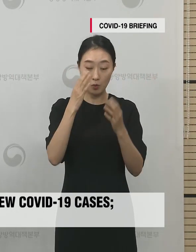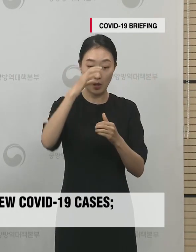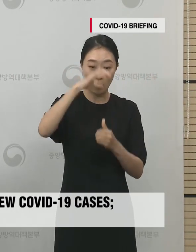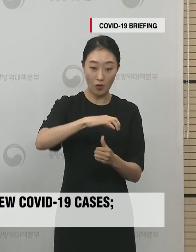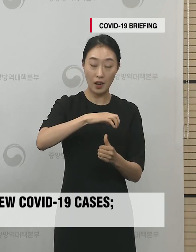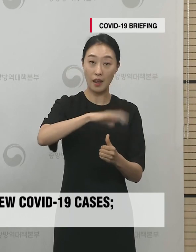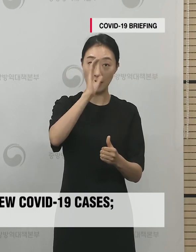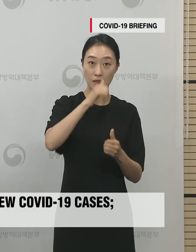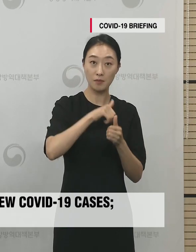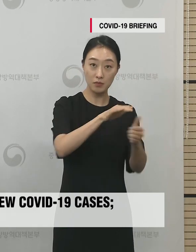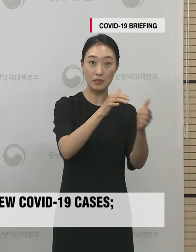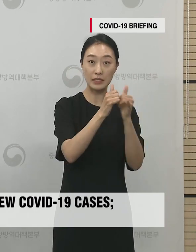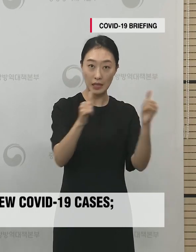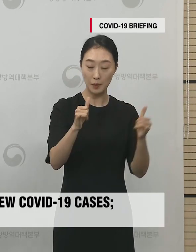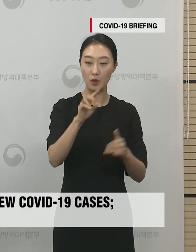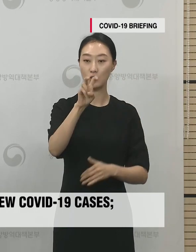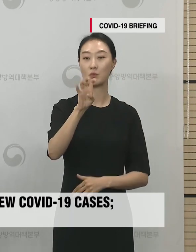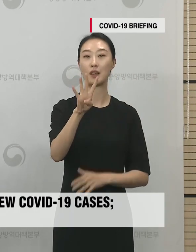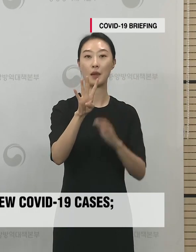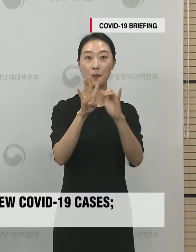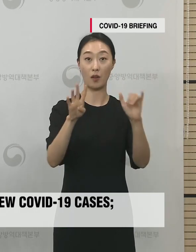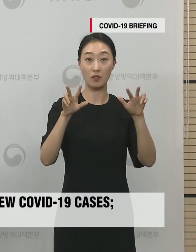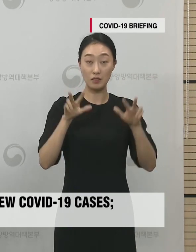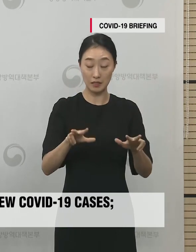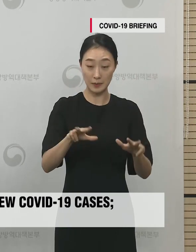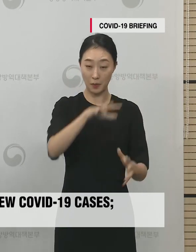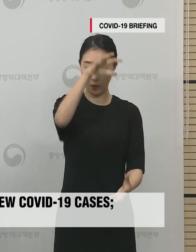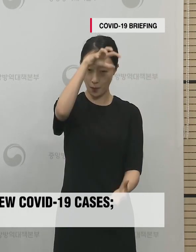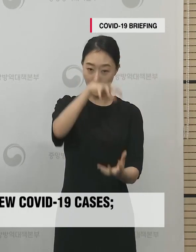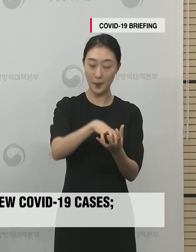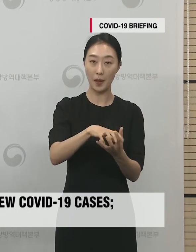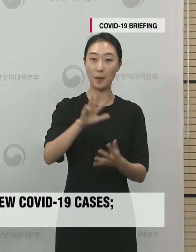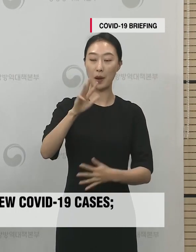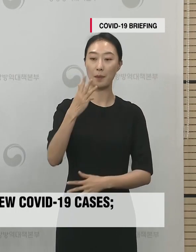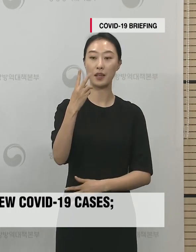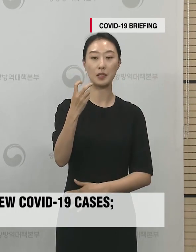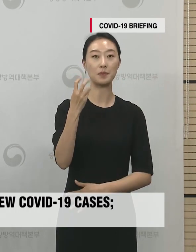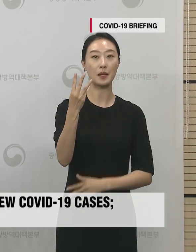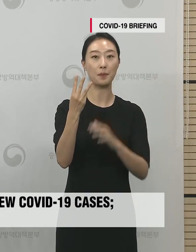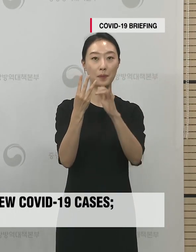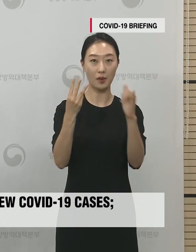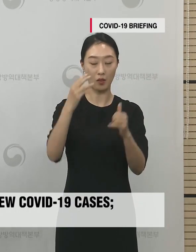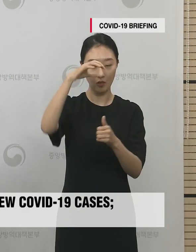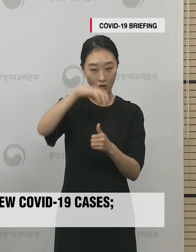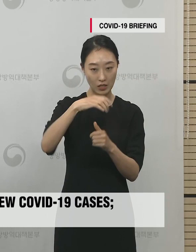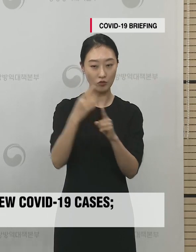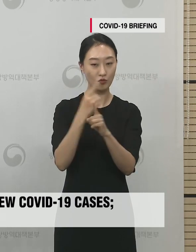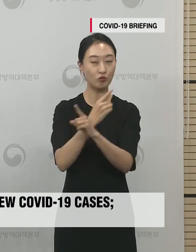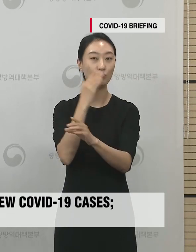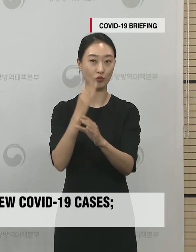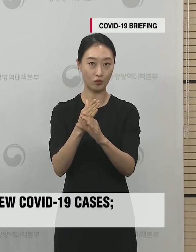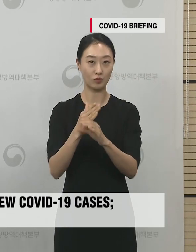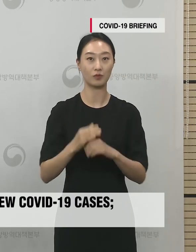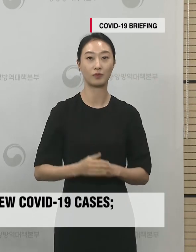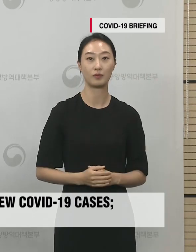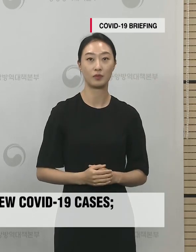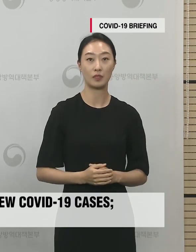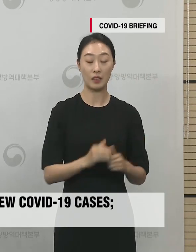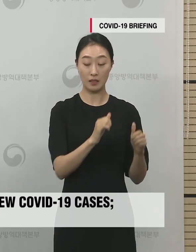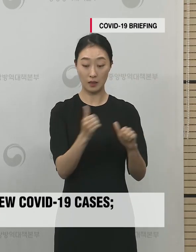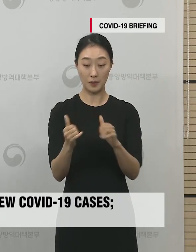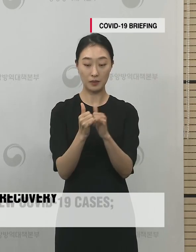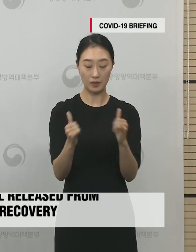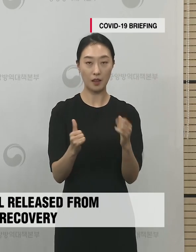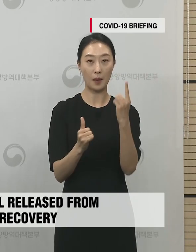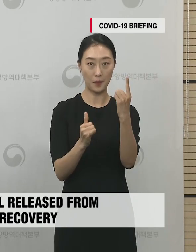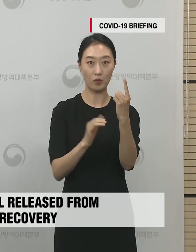South Korean nationals. 24 more people have fully recovered, and a total of 823 are in